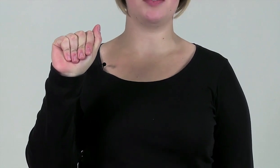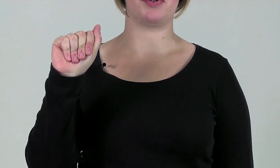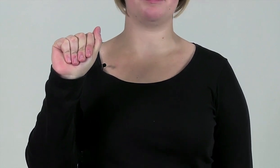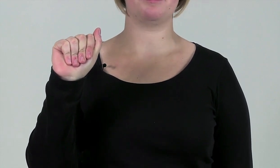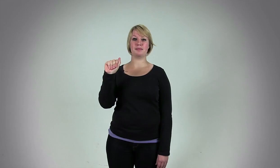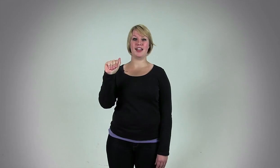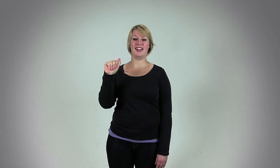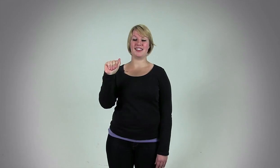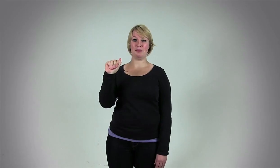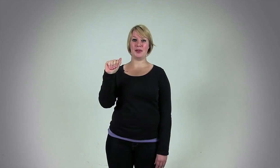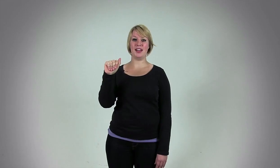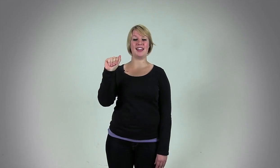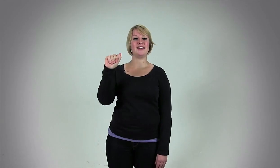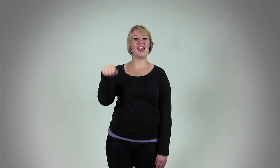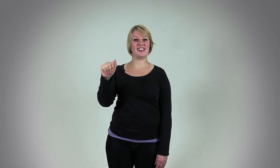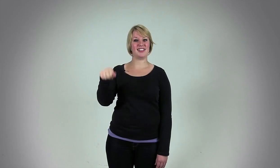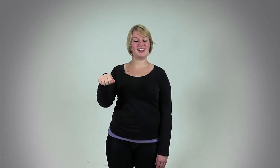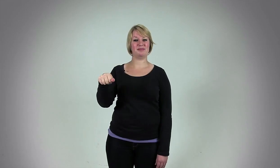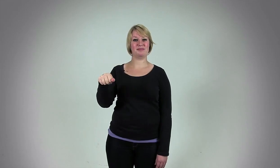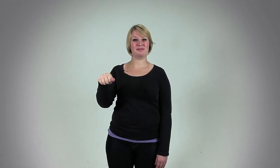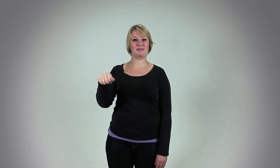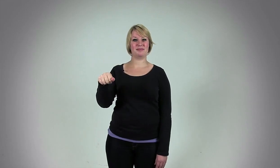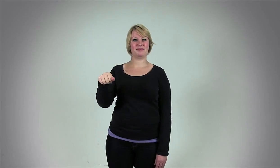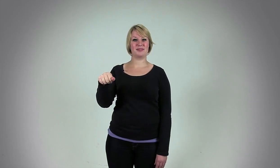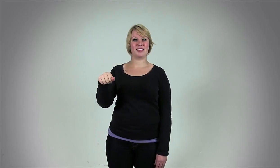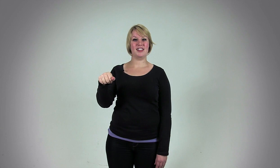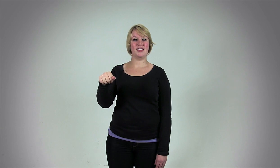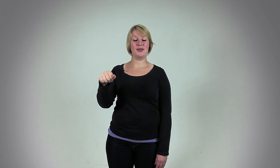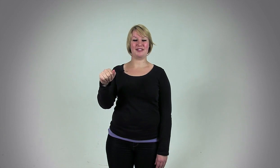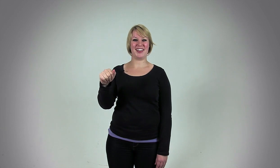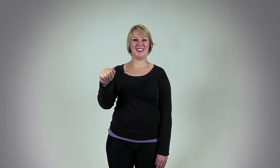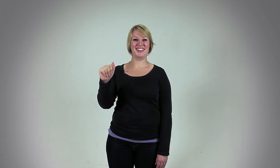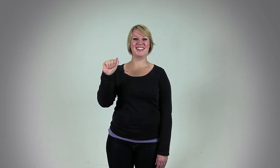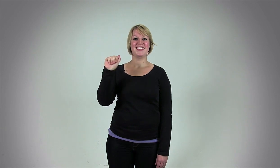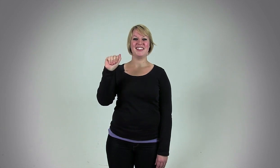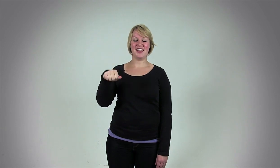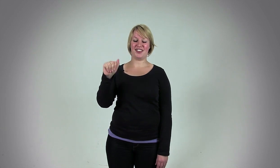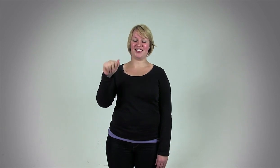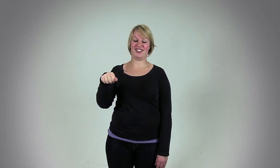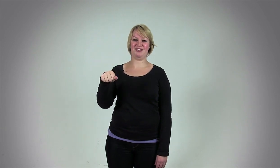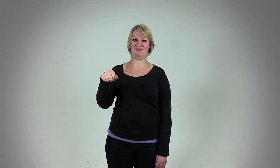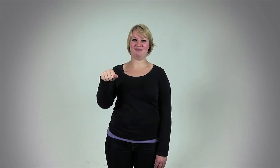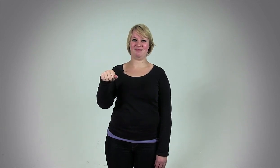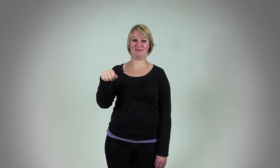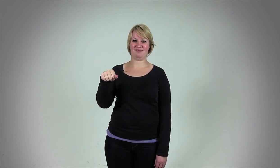visible. An example is yes. You have a go. Yes.